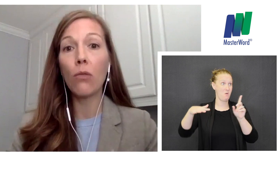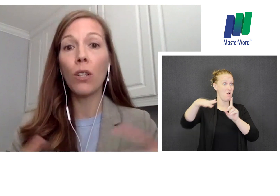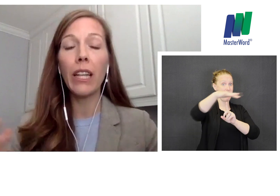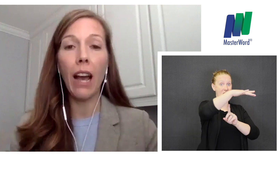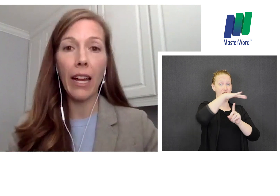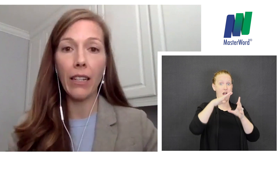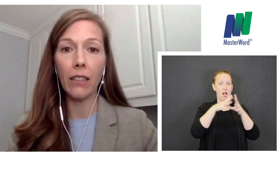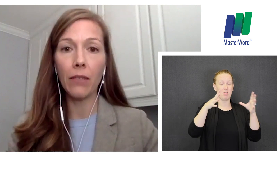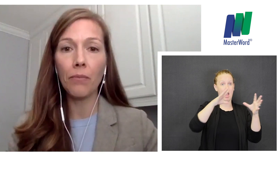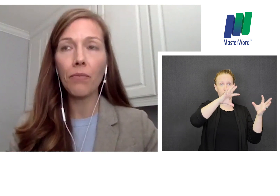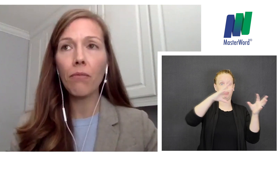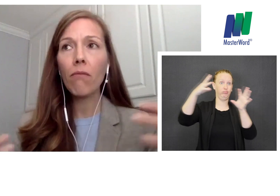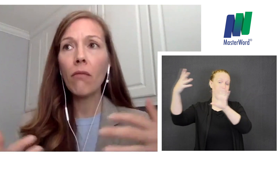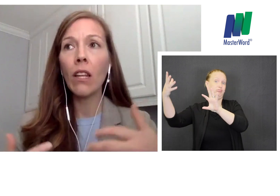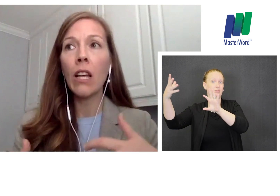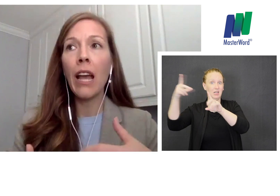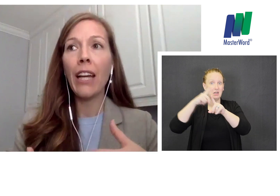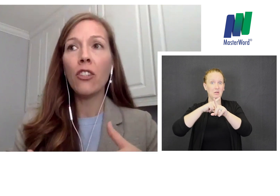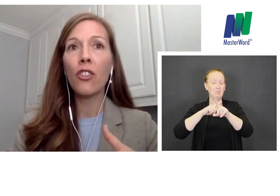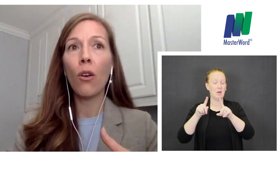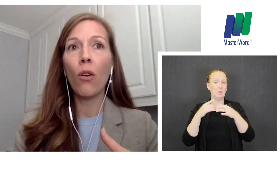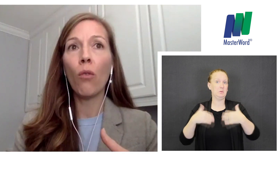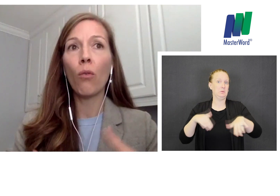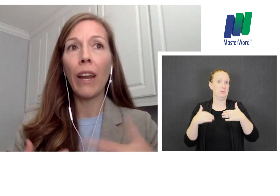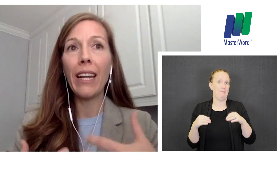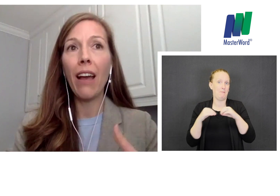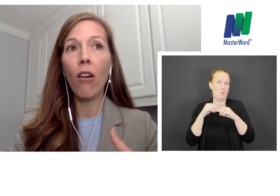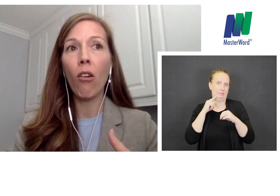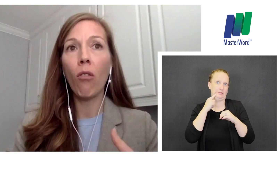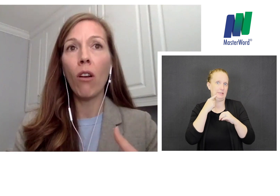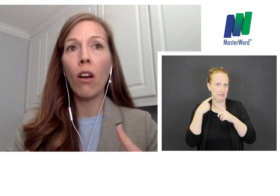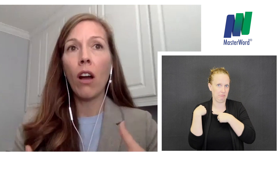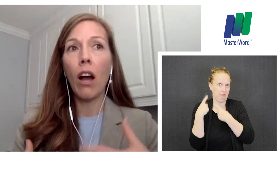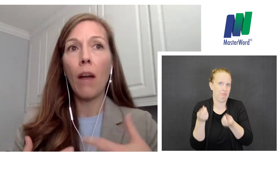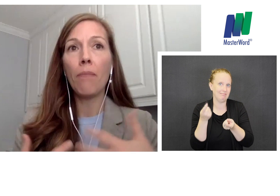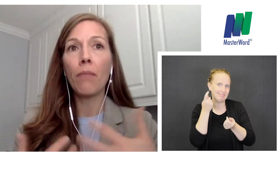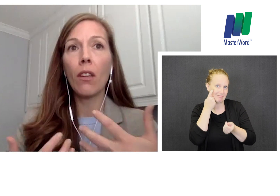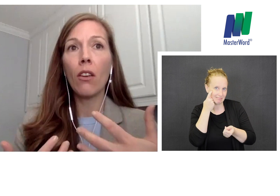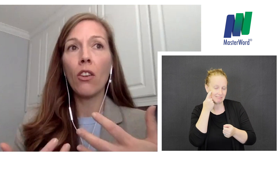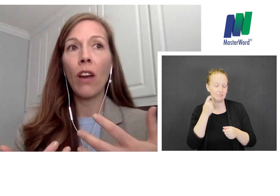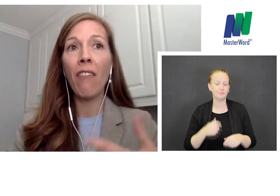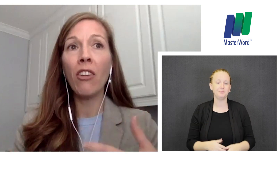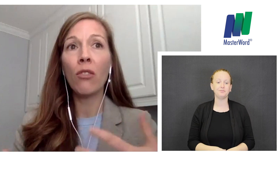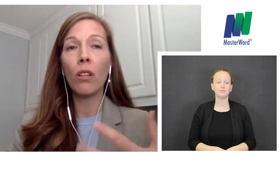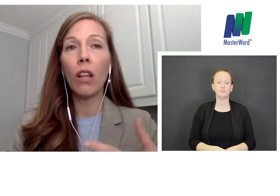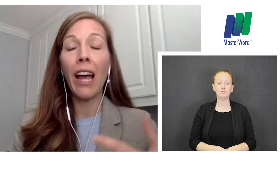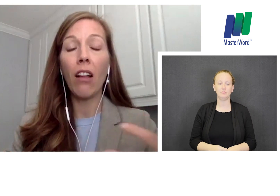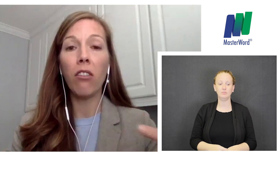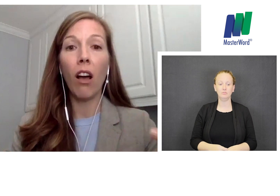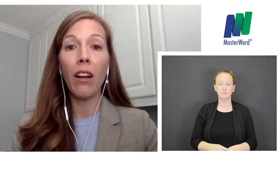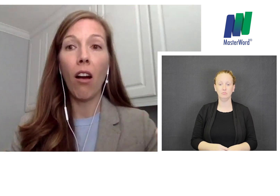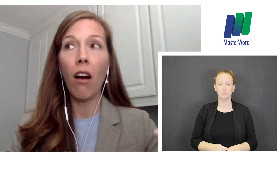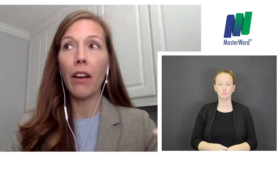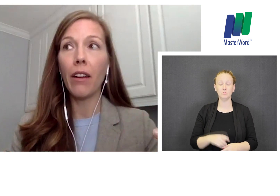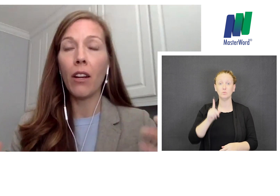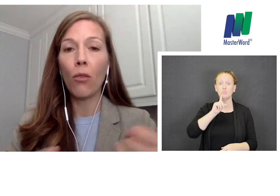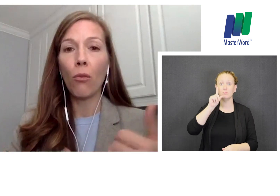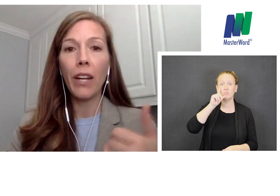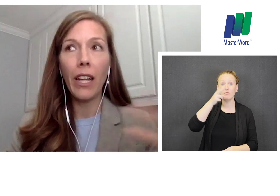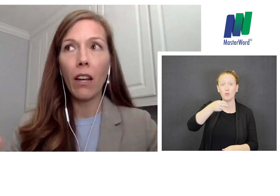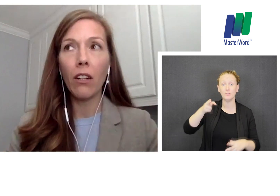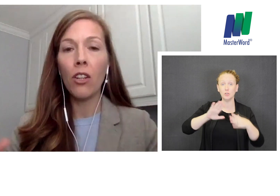now it's really heightened. And so right now, you're having to rely a lot